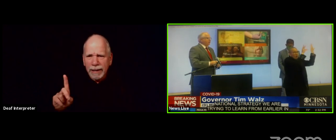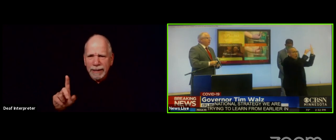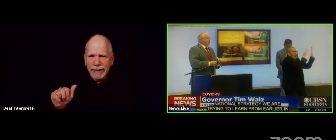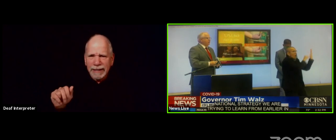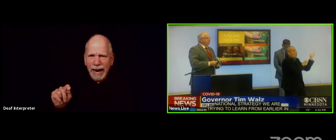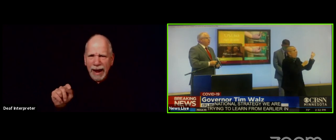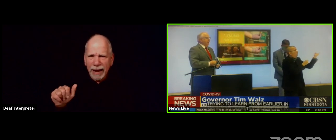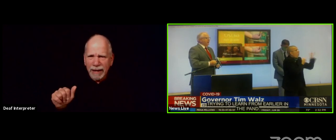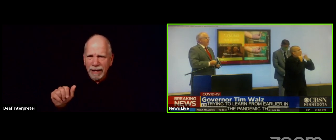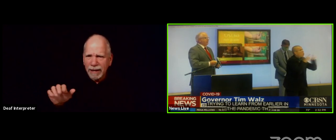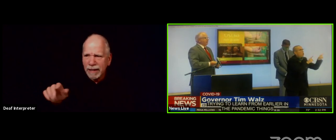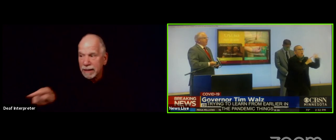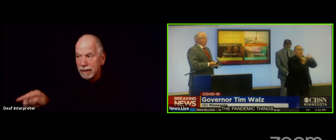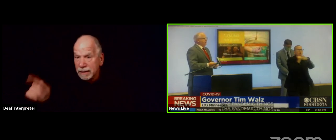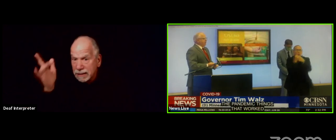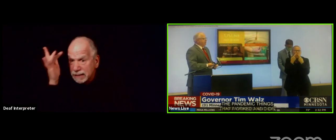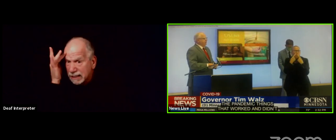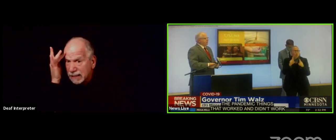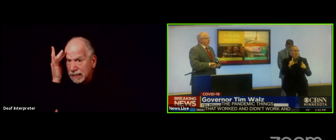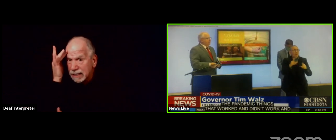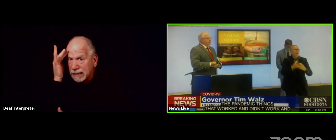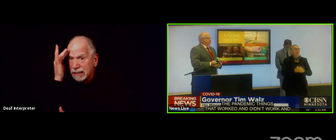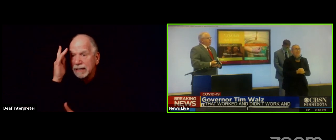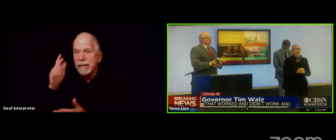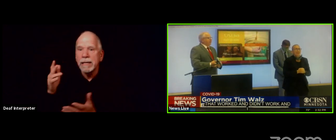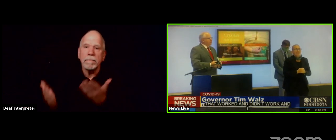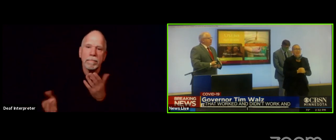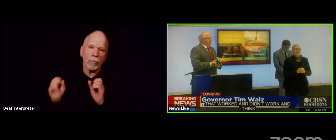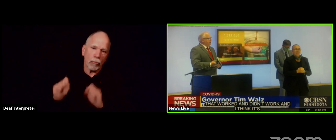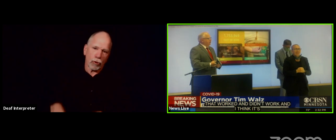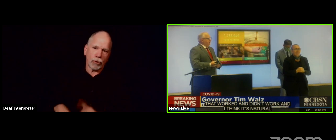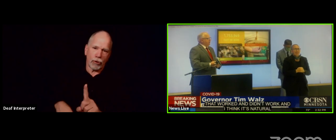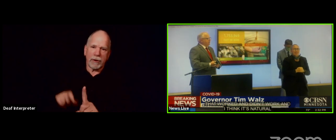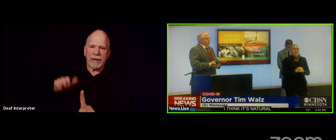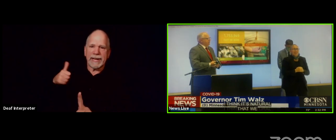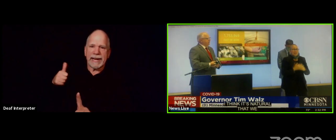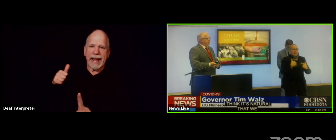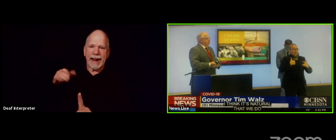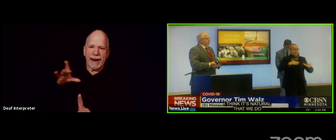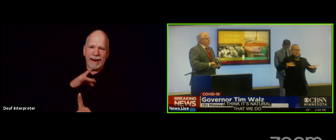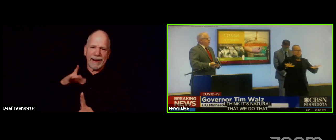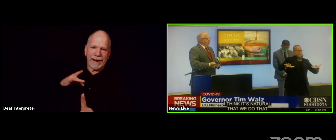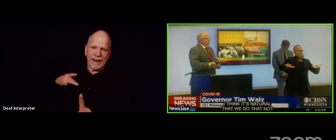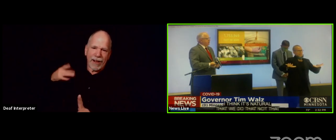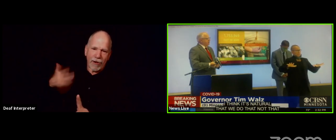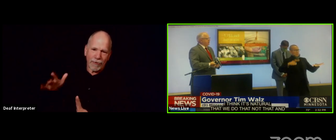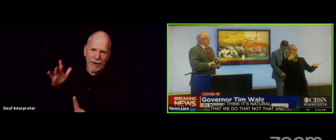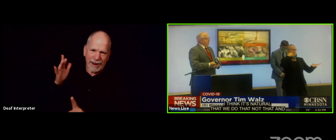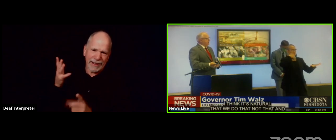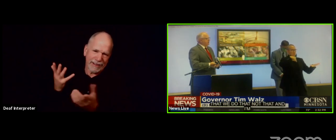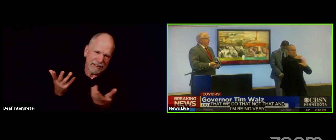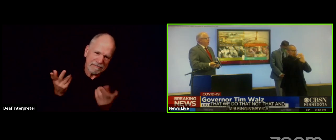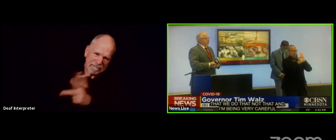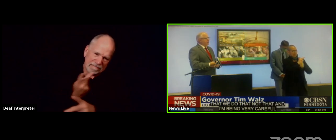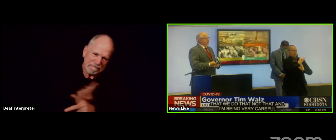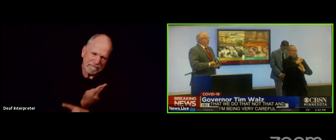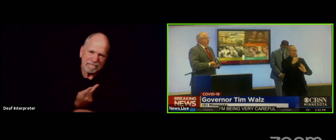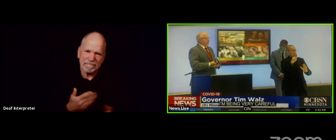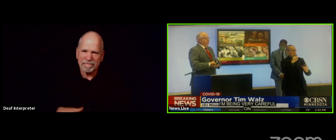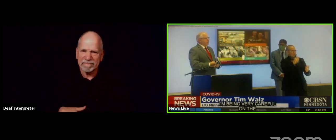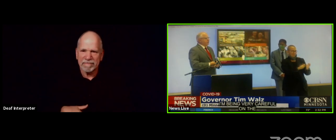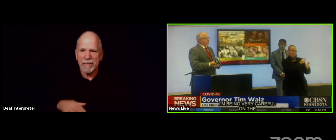that we do that. Not that, and I'm being very careful on the Minnesota exceptionalism in the era we're in of